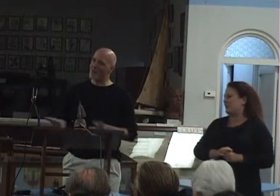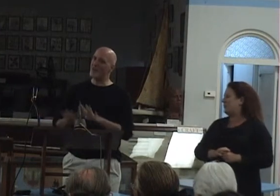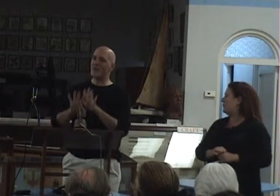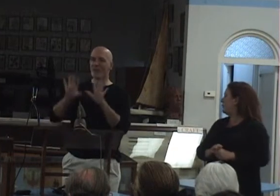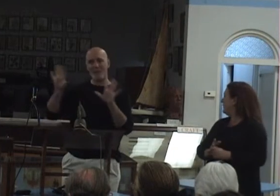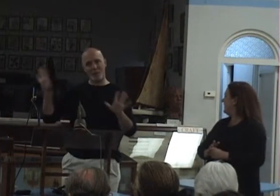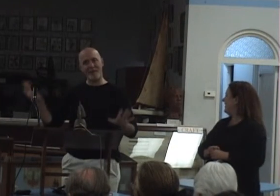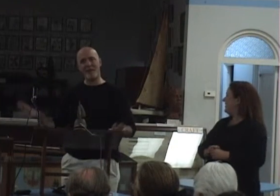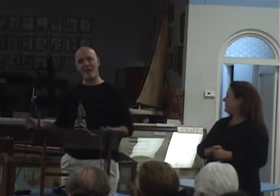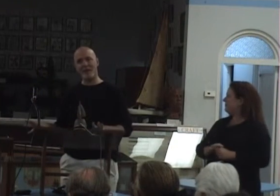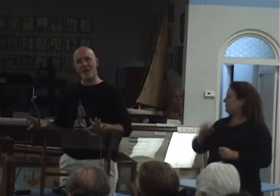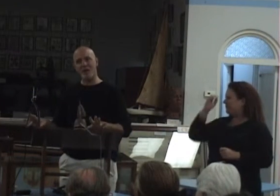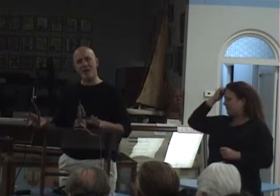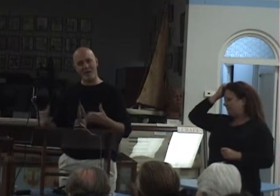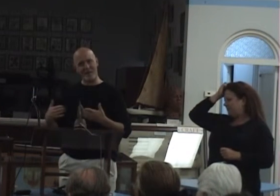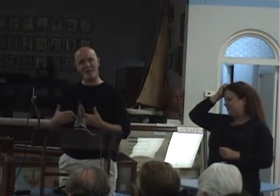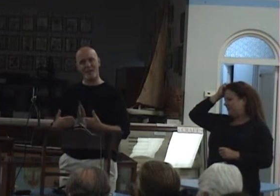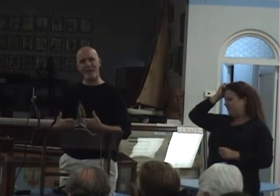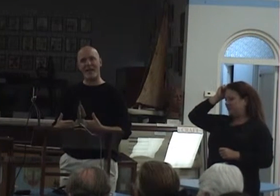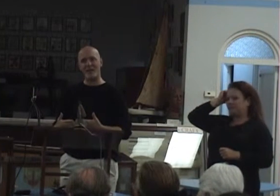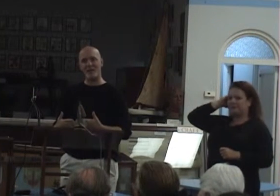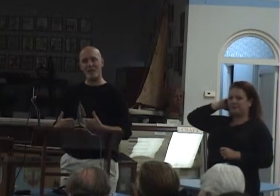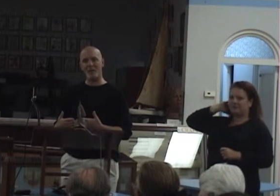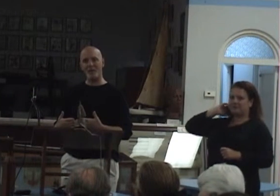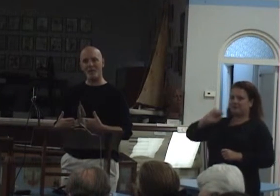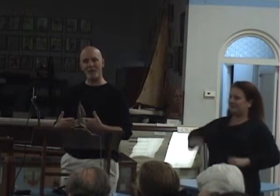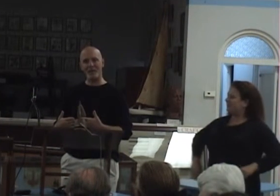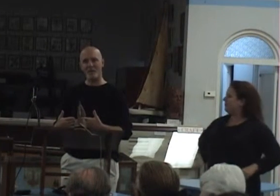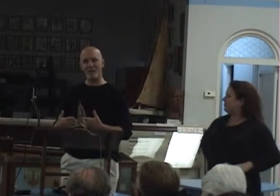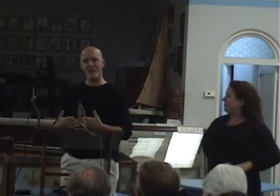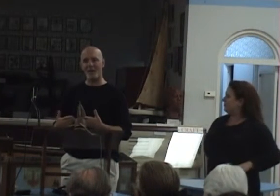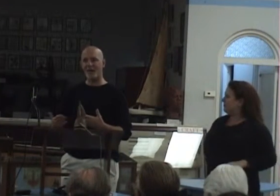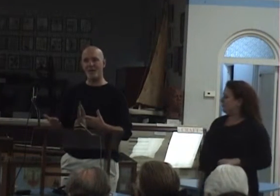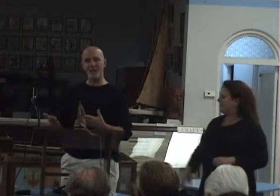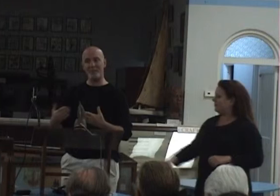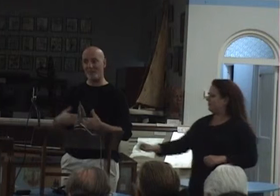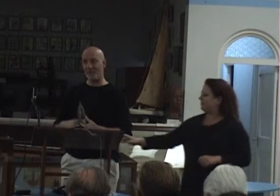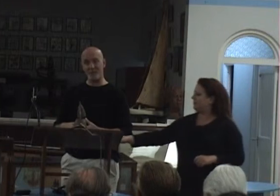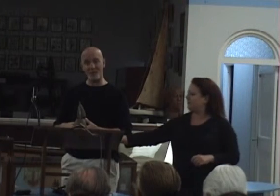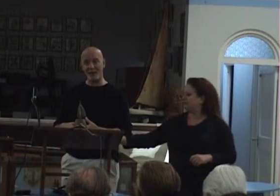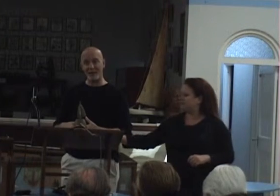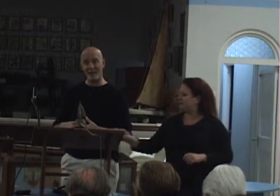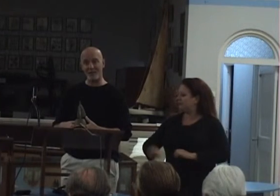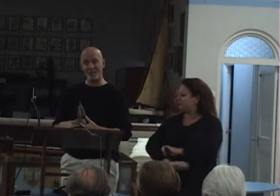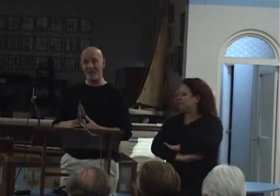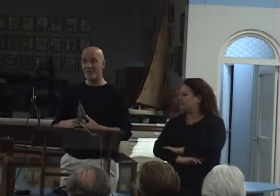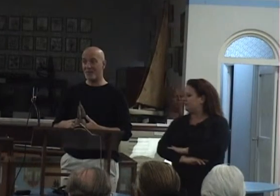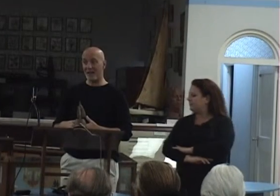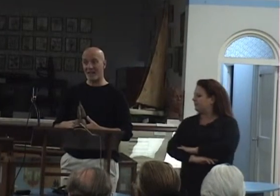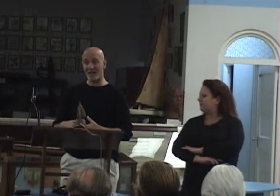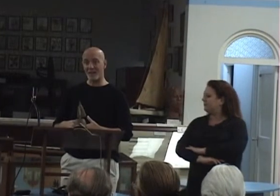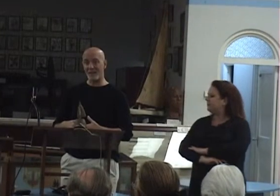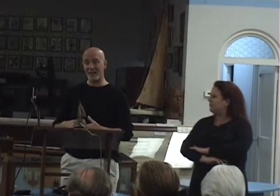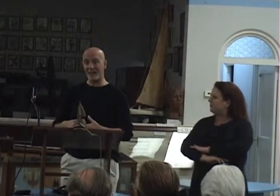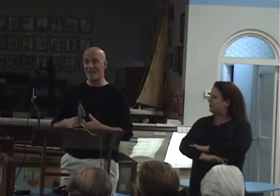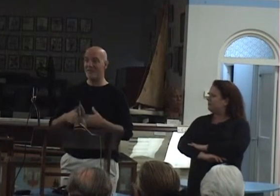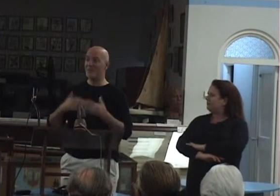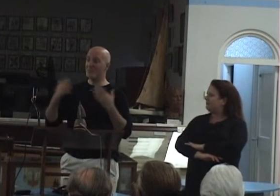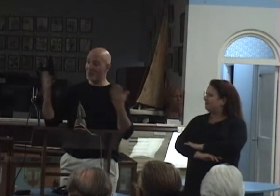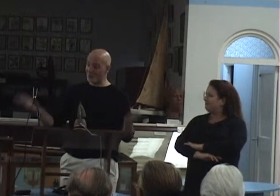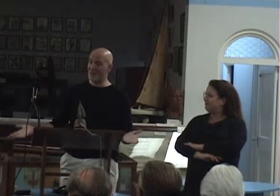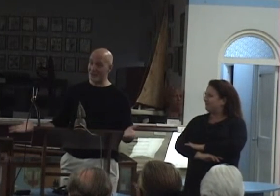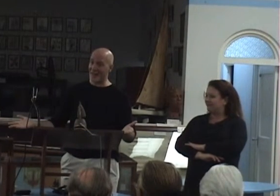find planters really going, in the period, in the Loyalist period, going from occupying very few islands to frankly